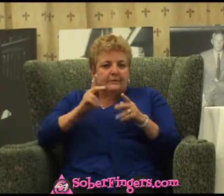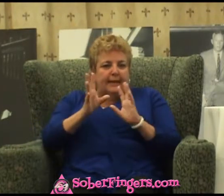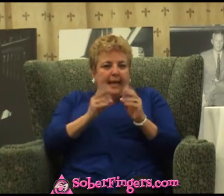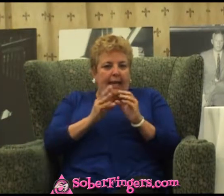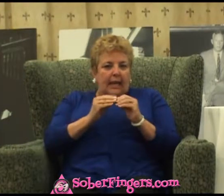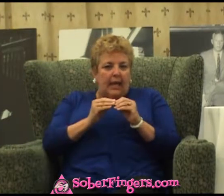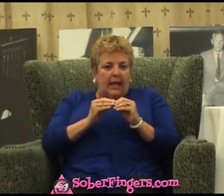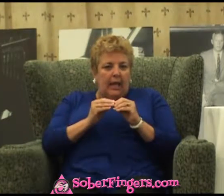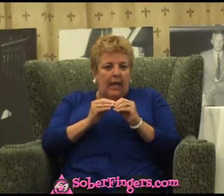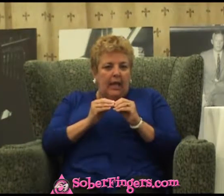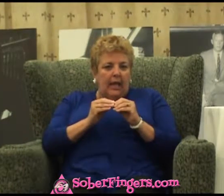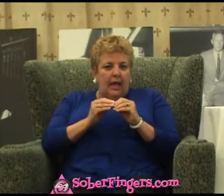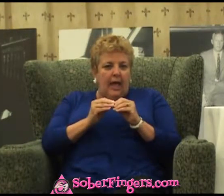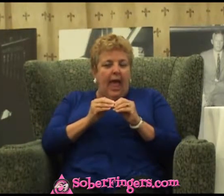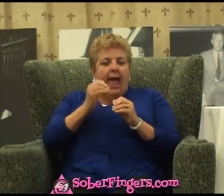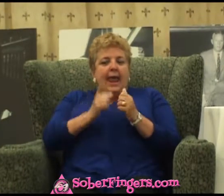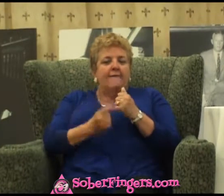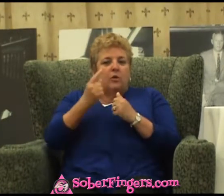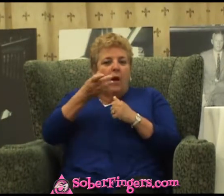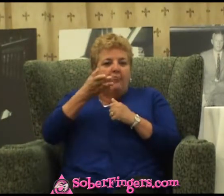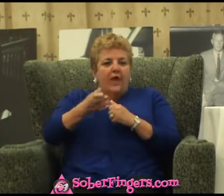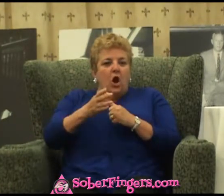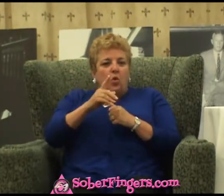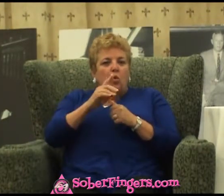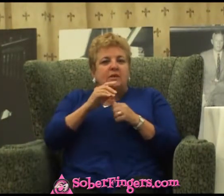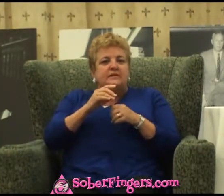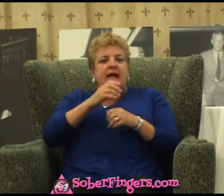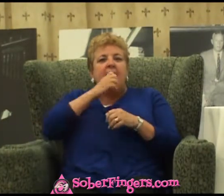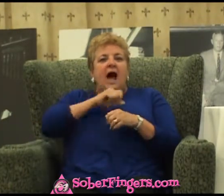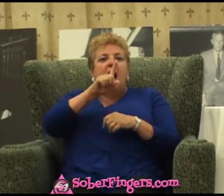And everyone was 107 years old. And